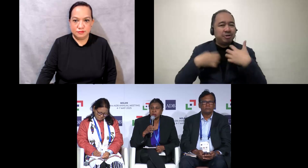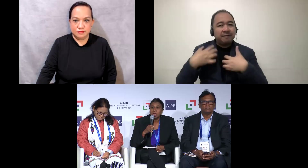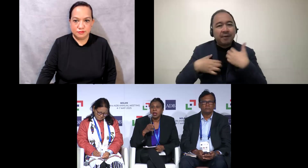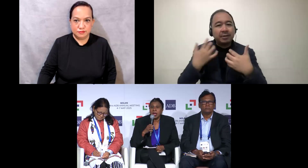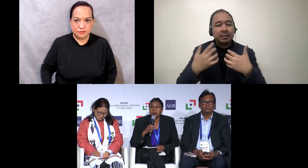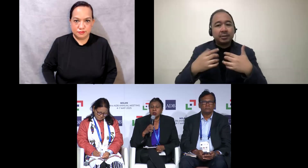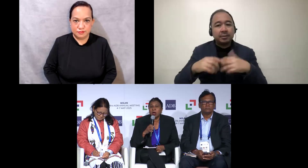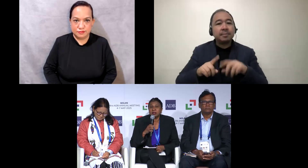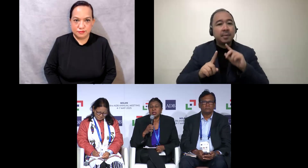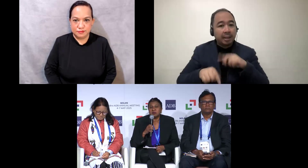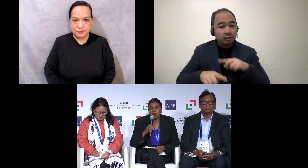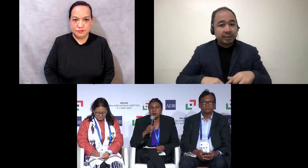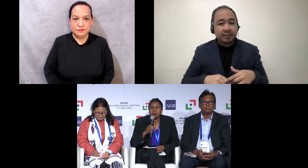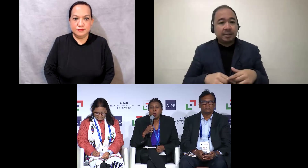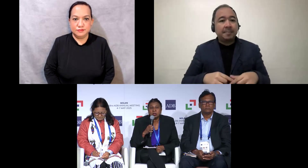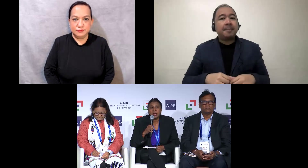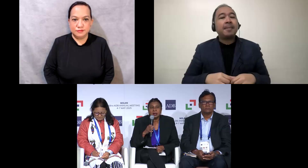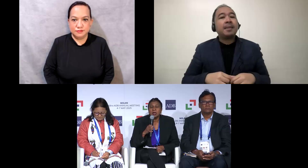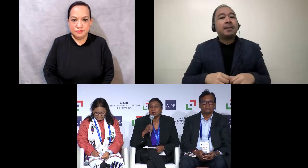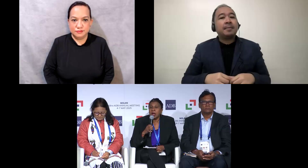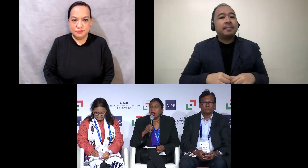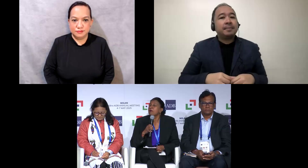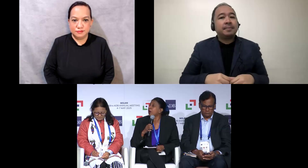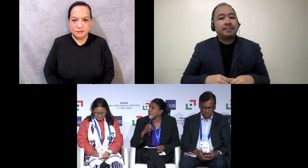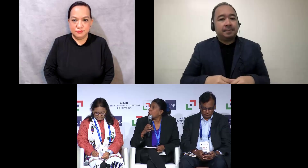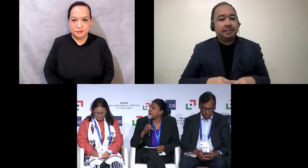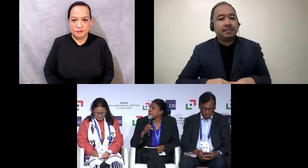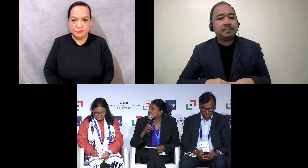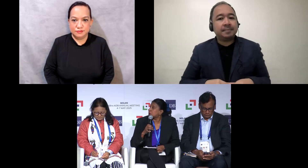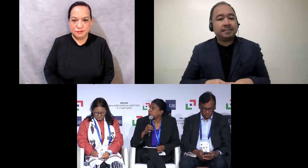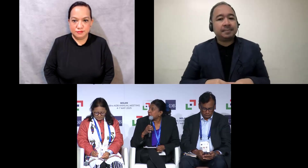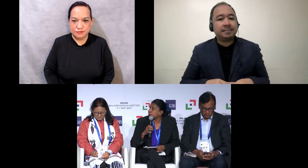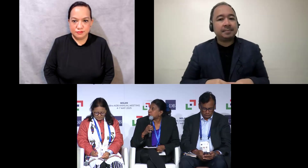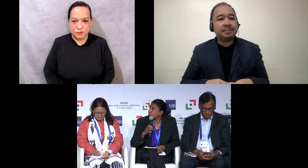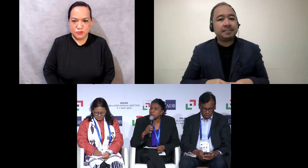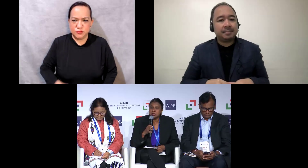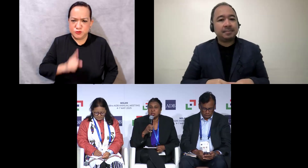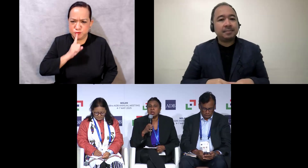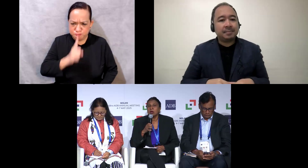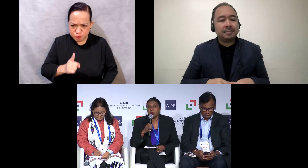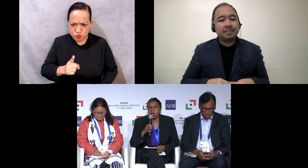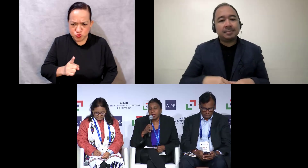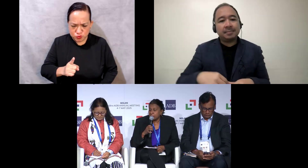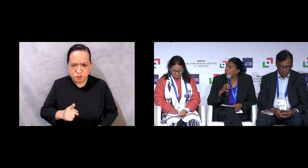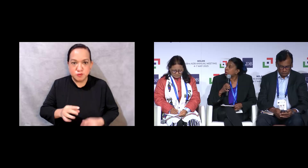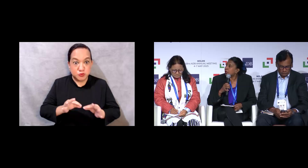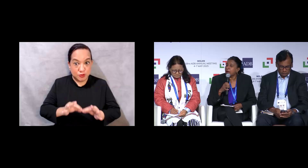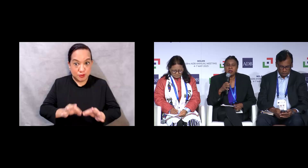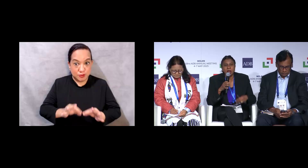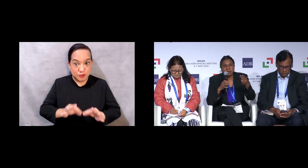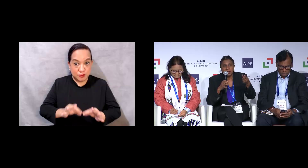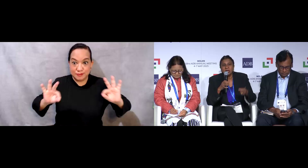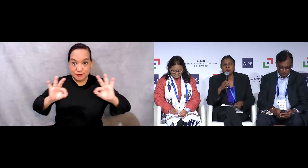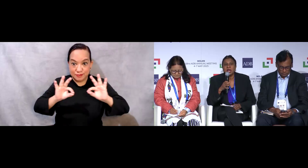extremely important. And, I think it's very important that there are very robust grievance processes at the